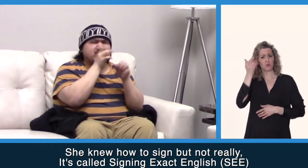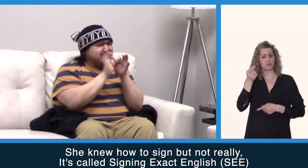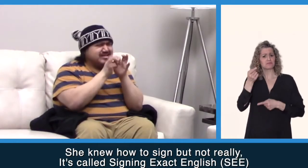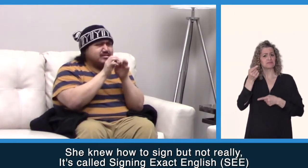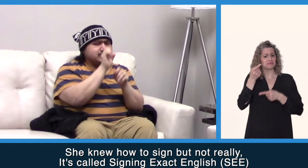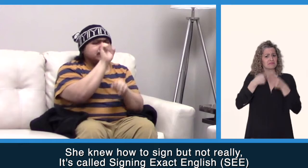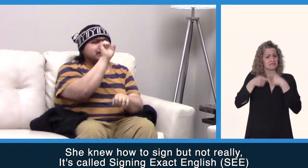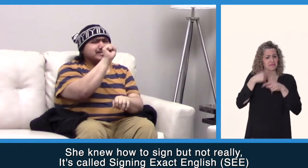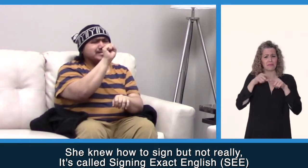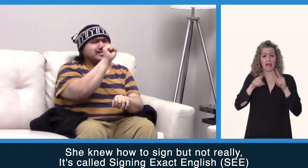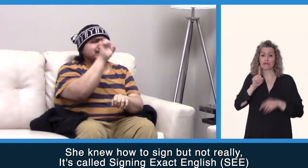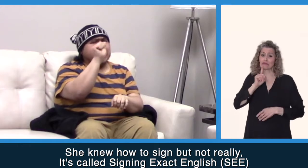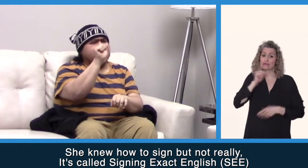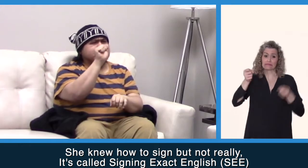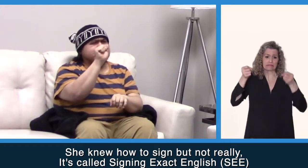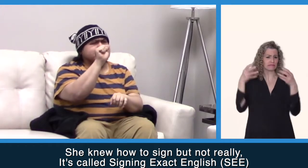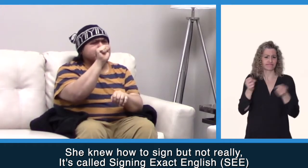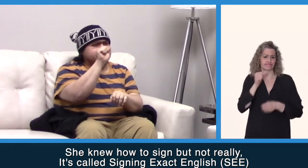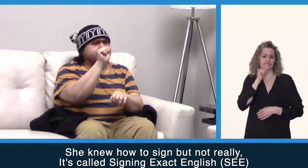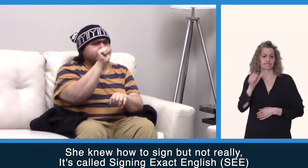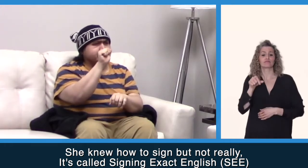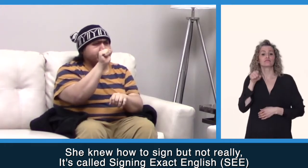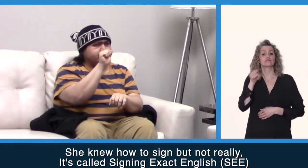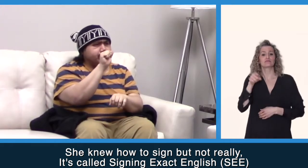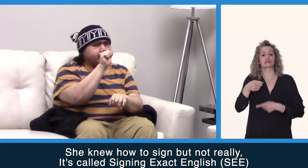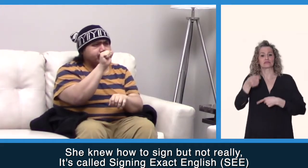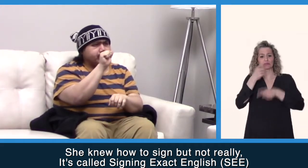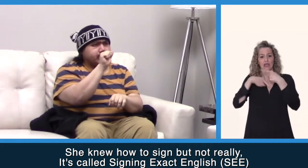but it's called,